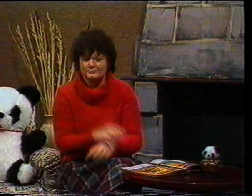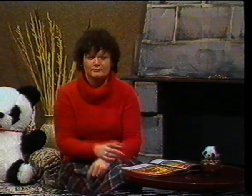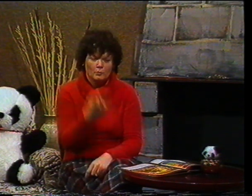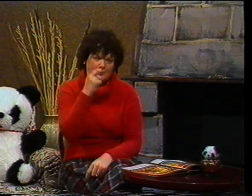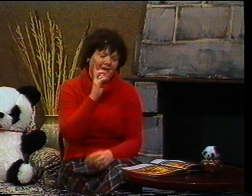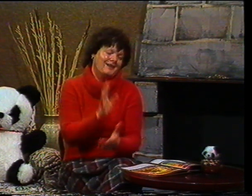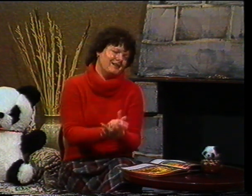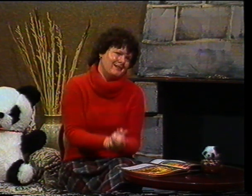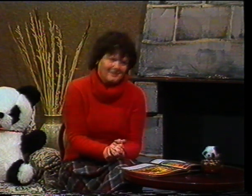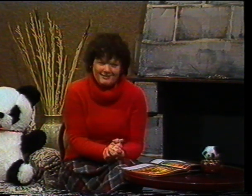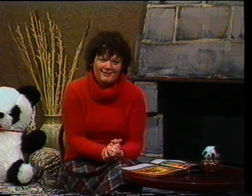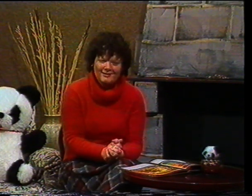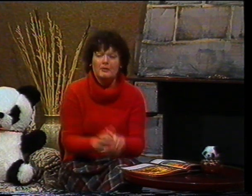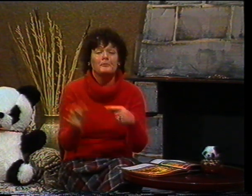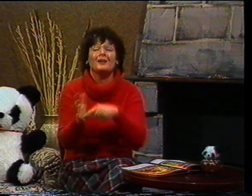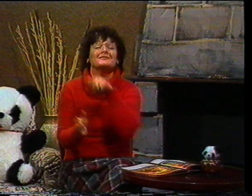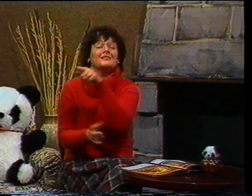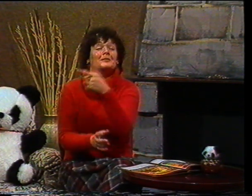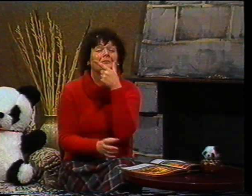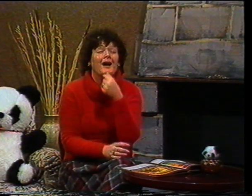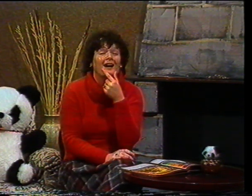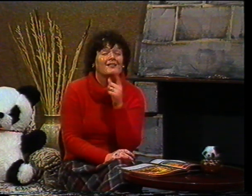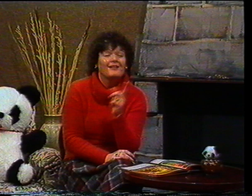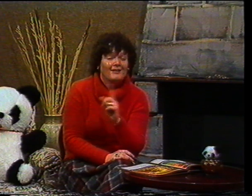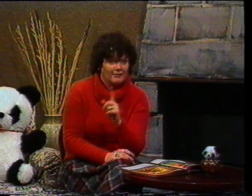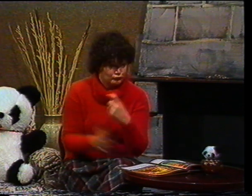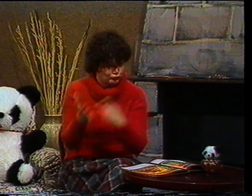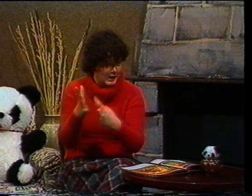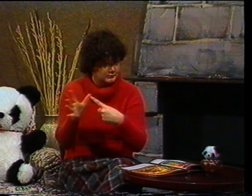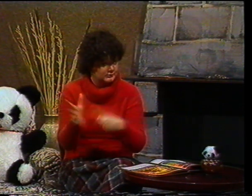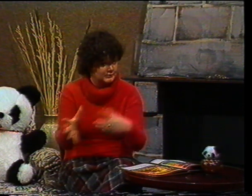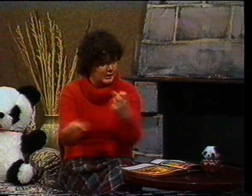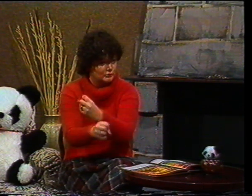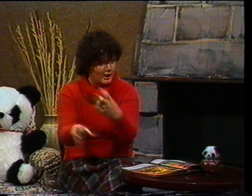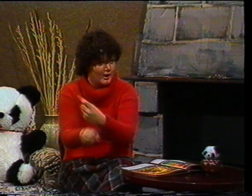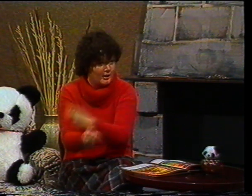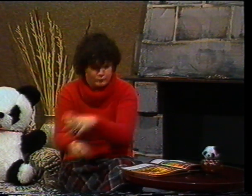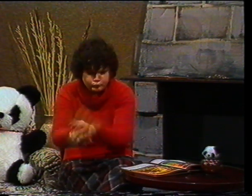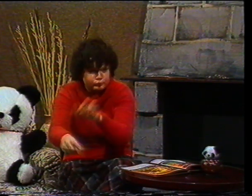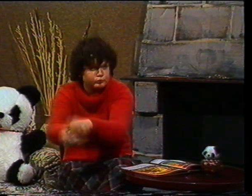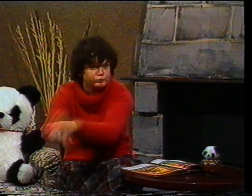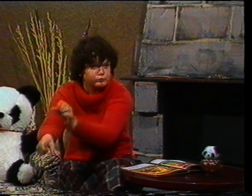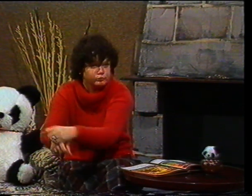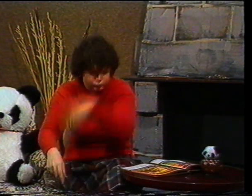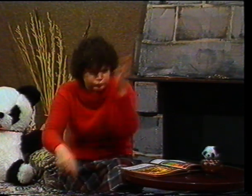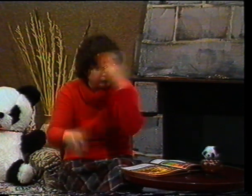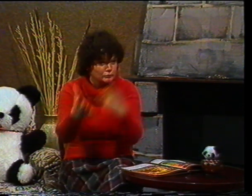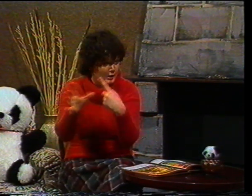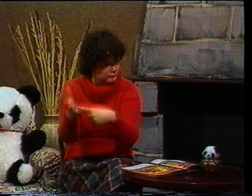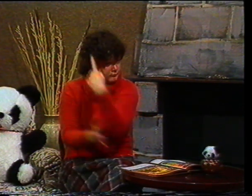with it." And the woman was pleased. But the man, he was the rat catcher. He would catch and